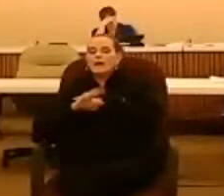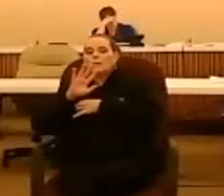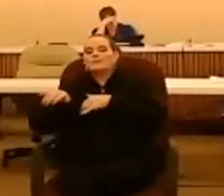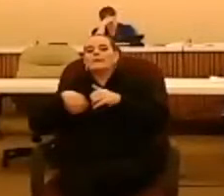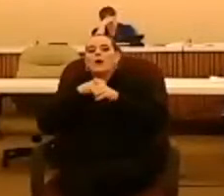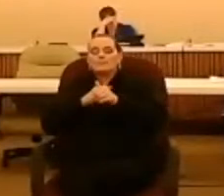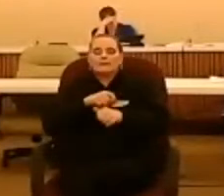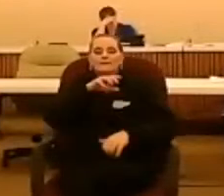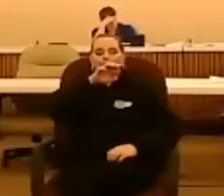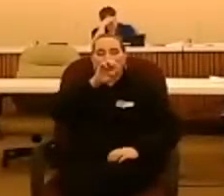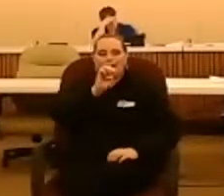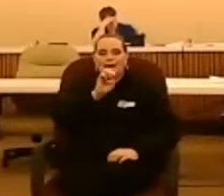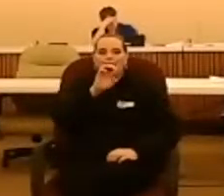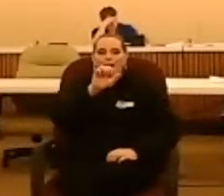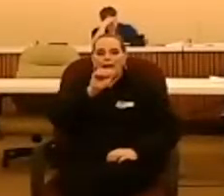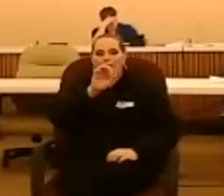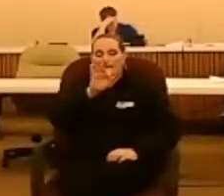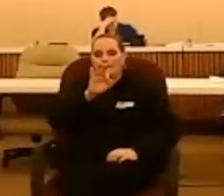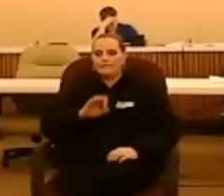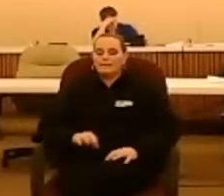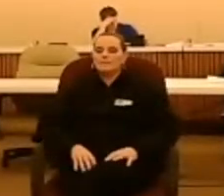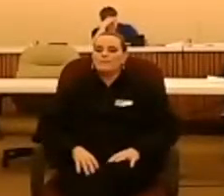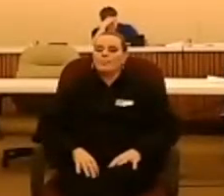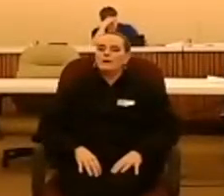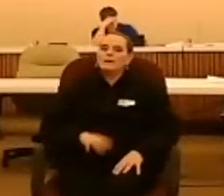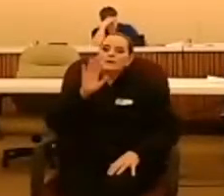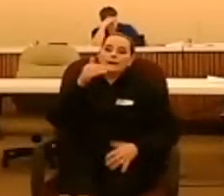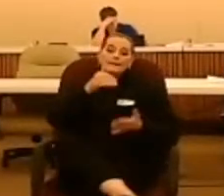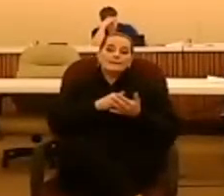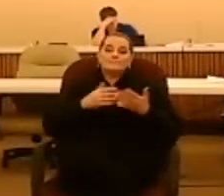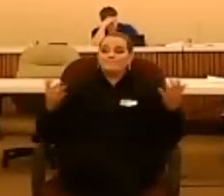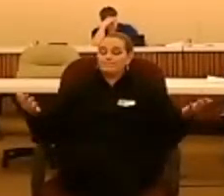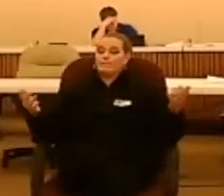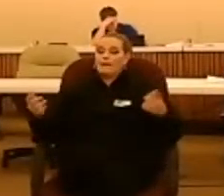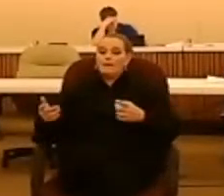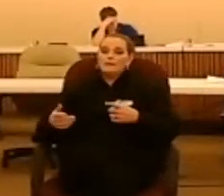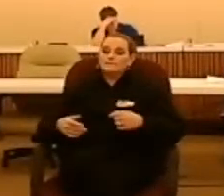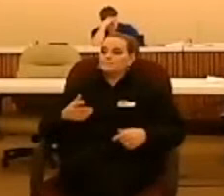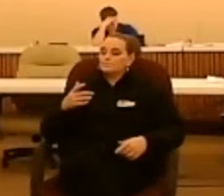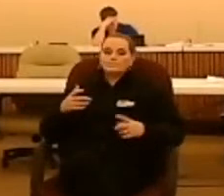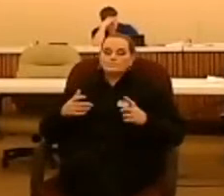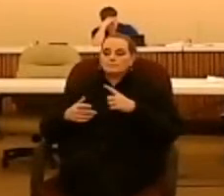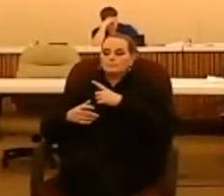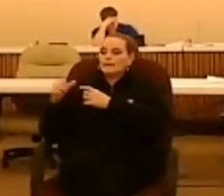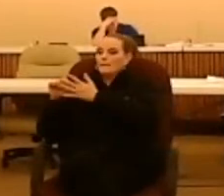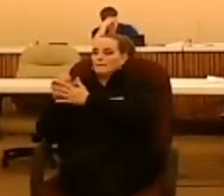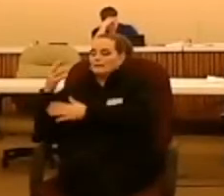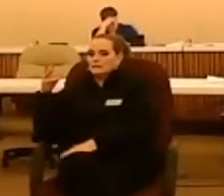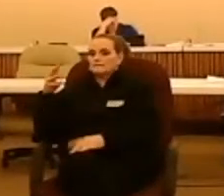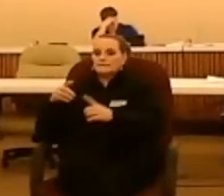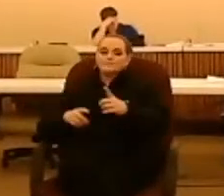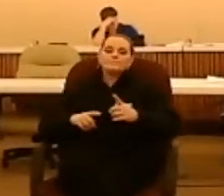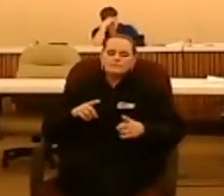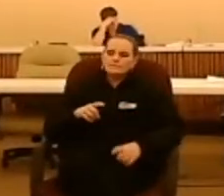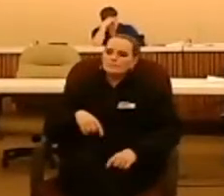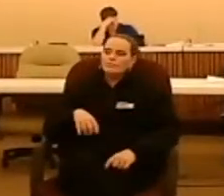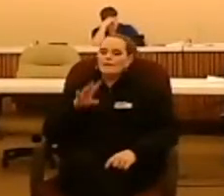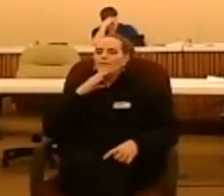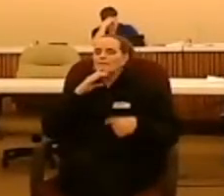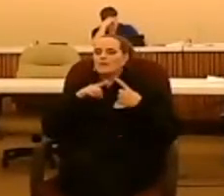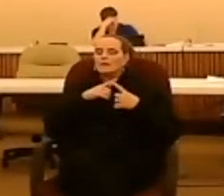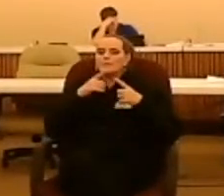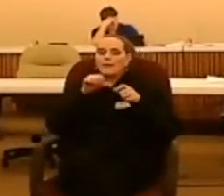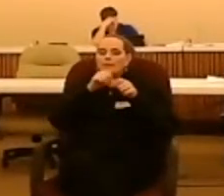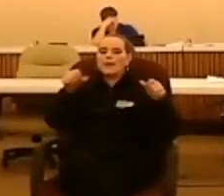EAF, Right, that, again, Uh, that, page That's- 16. right, that's referring to the